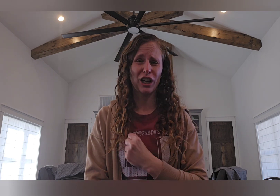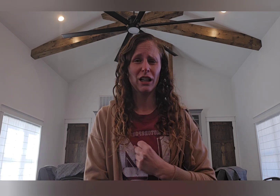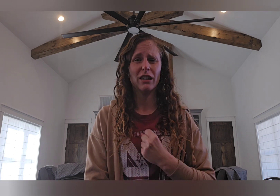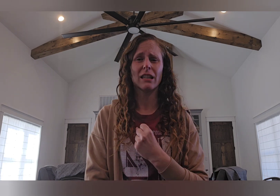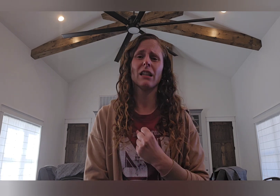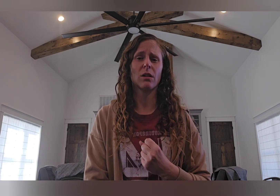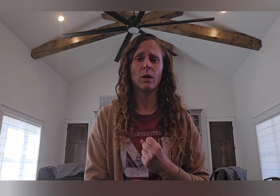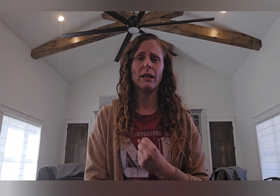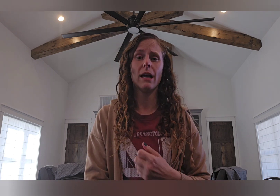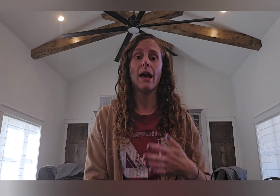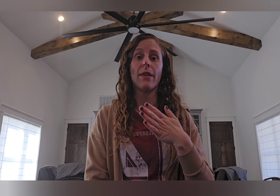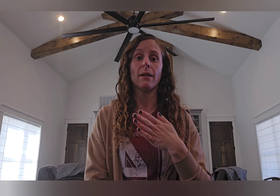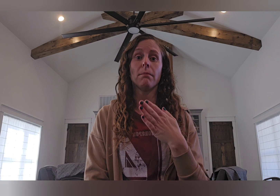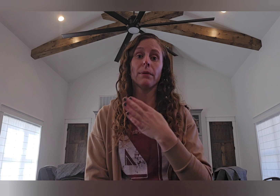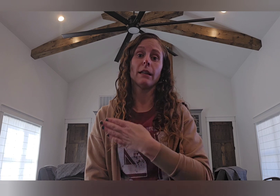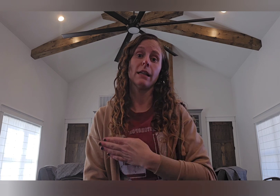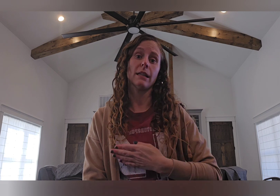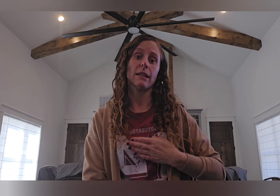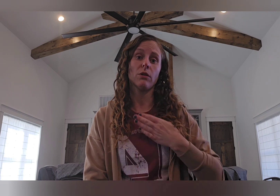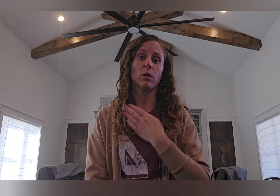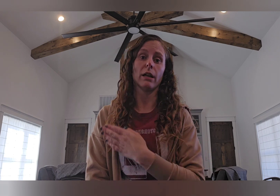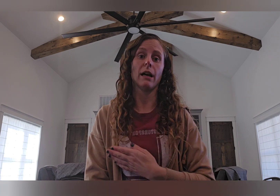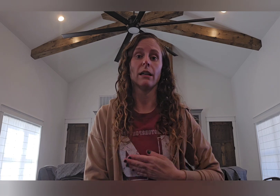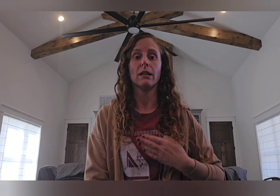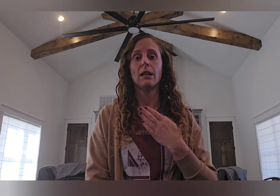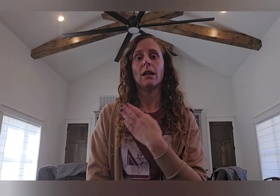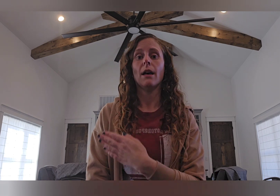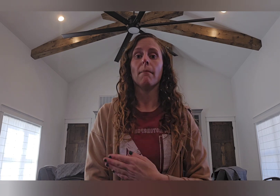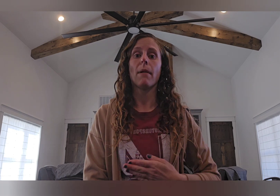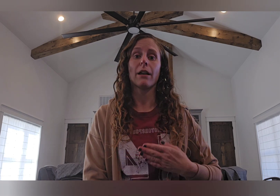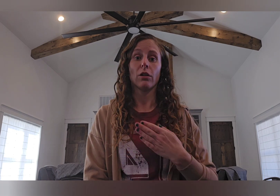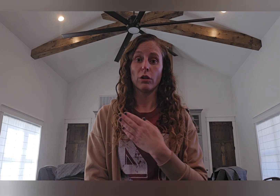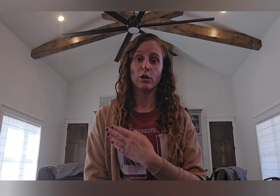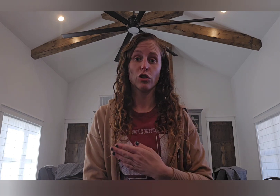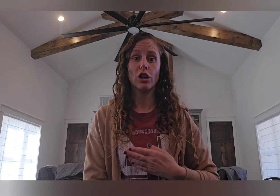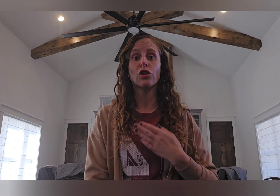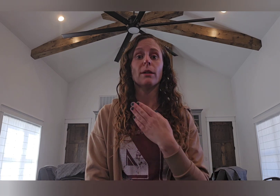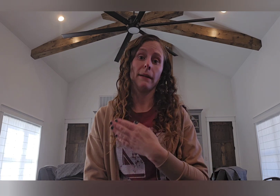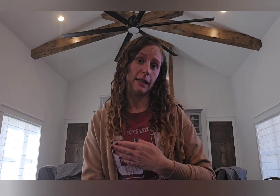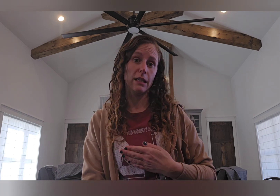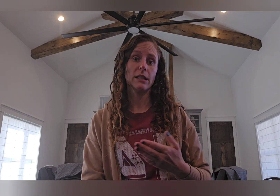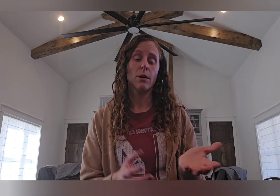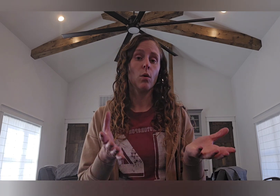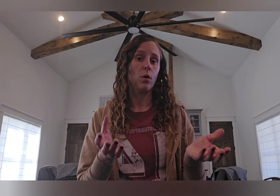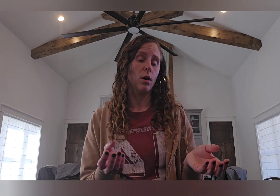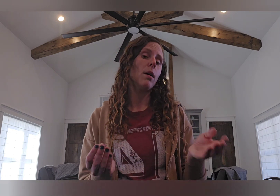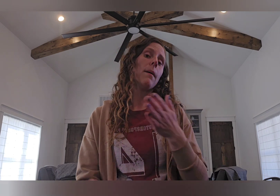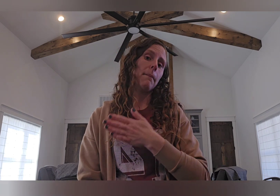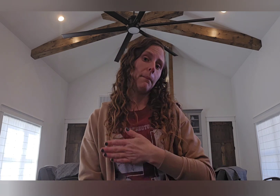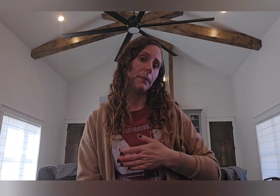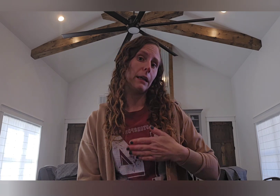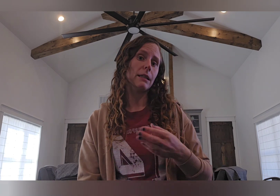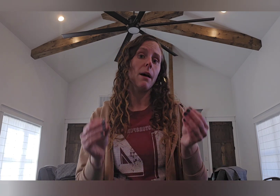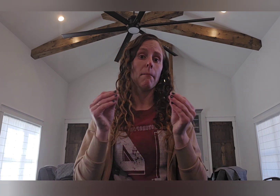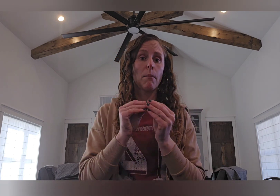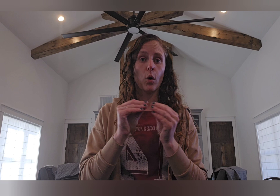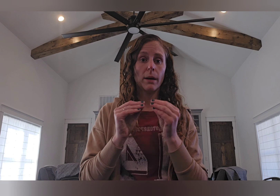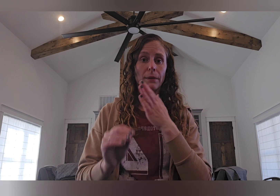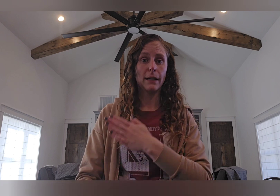sorry. That's a good one. And then please, if you want to kind of model using gestures, please. Please, more,